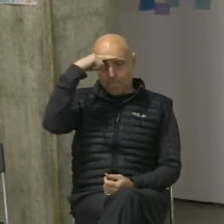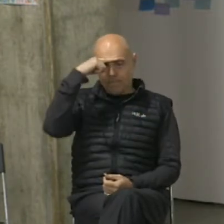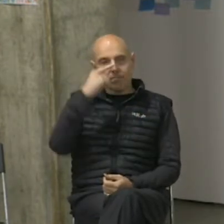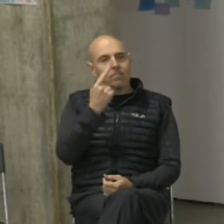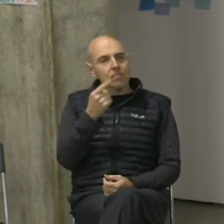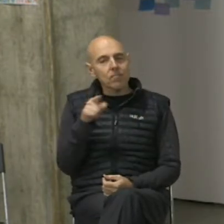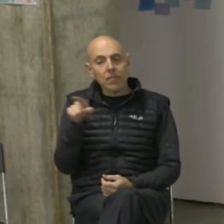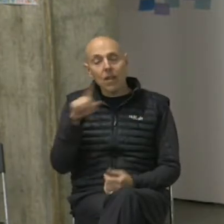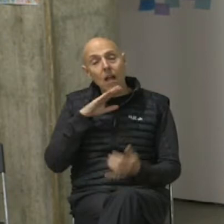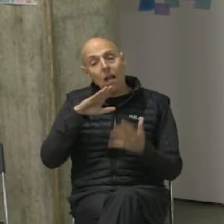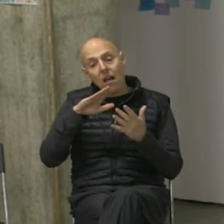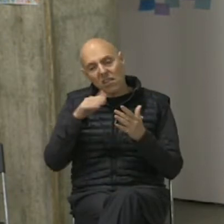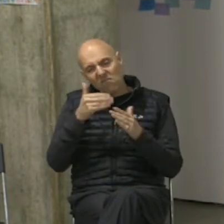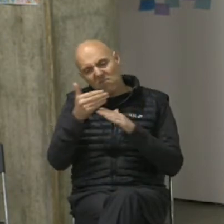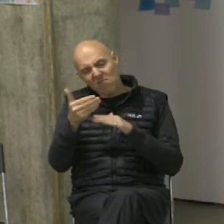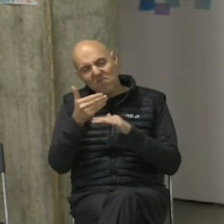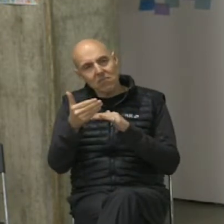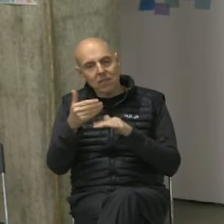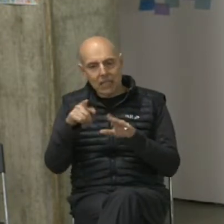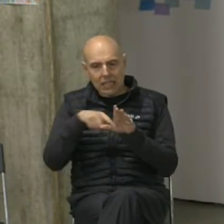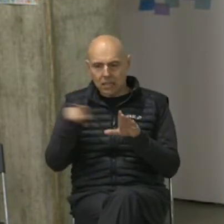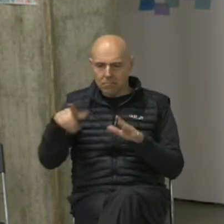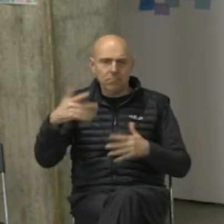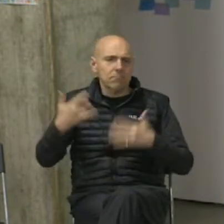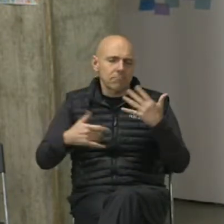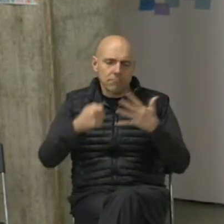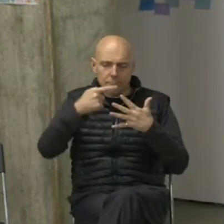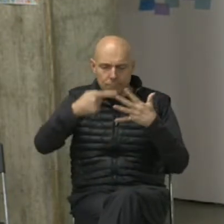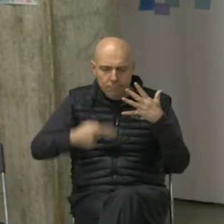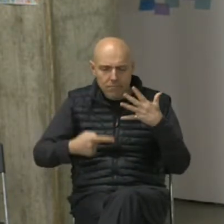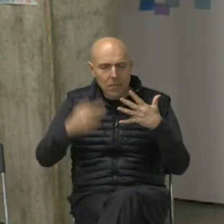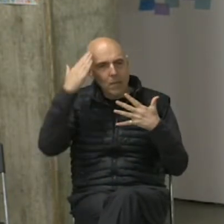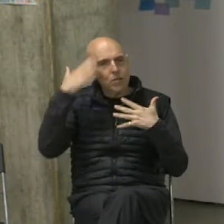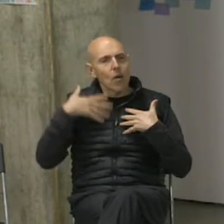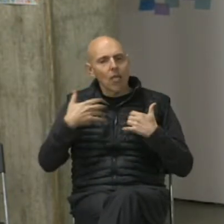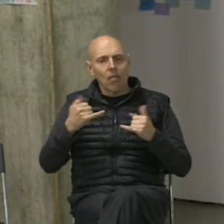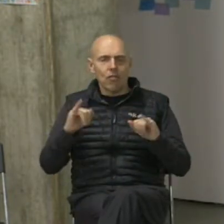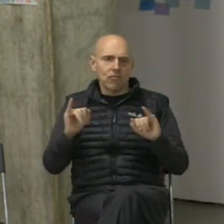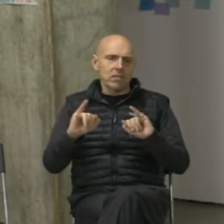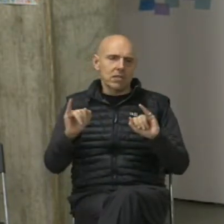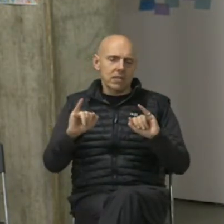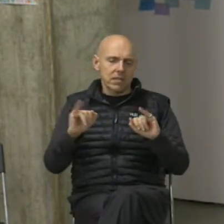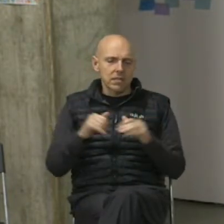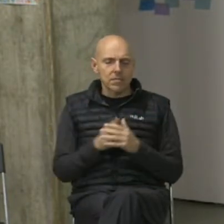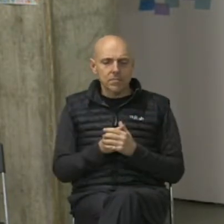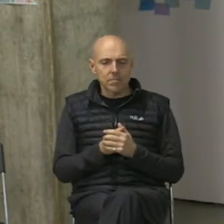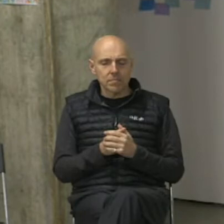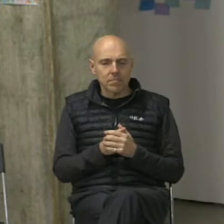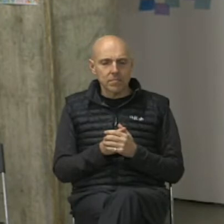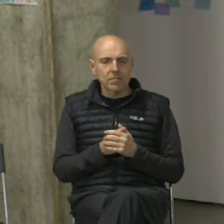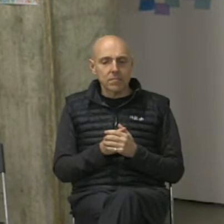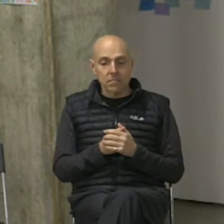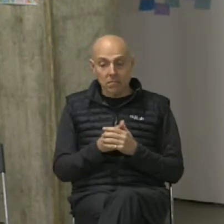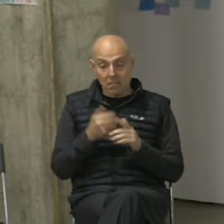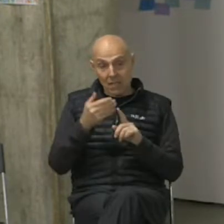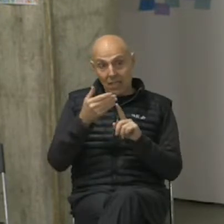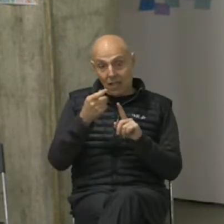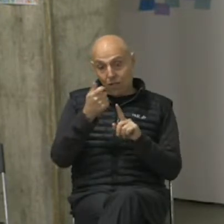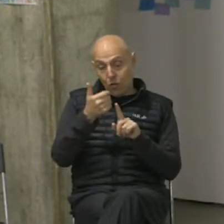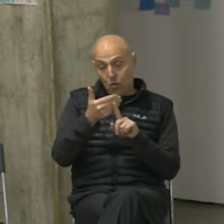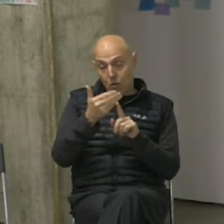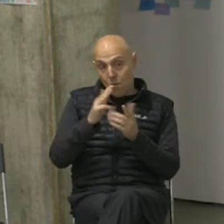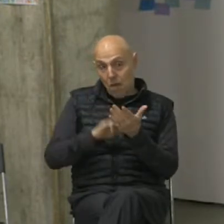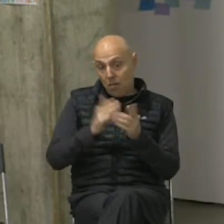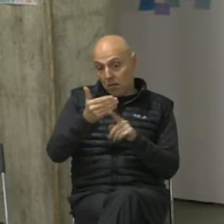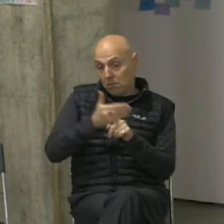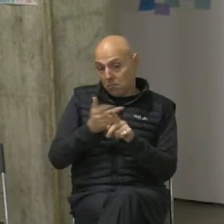her last few years, she was suffering multiple mental health crises. And in the few months before her